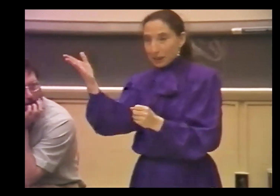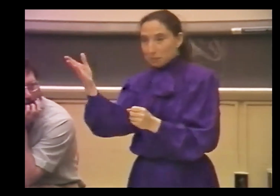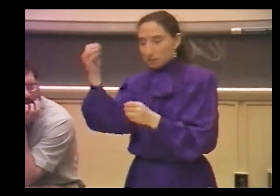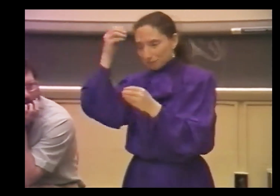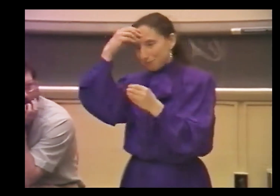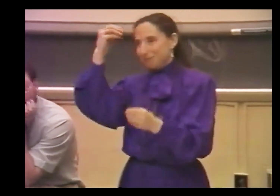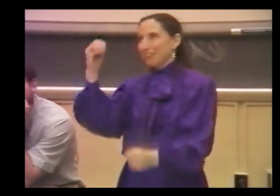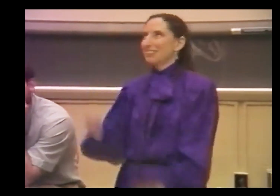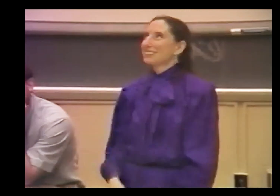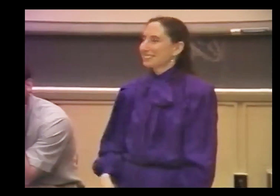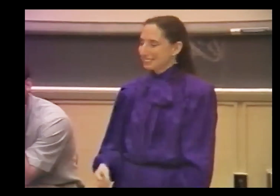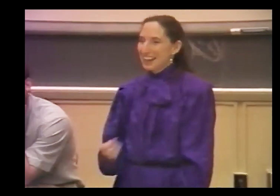concept